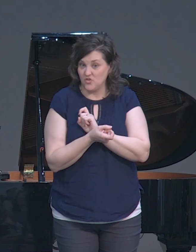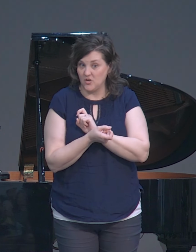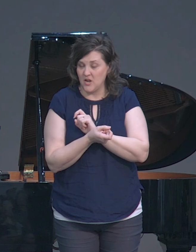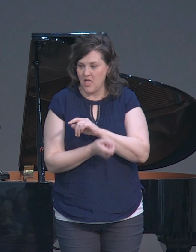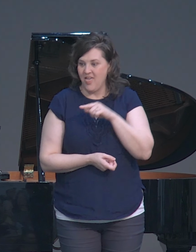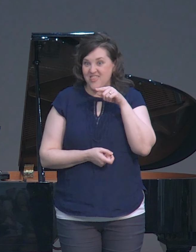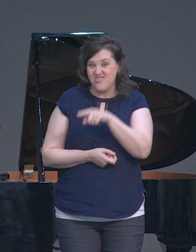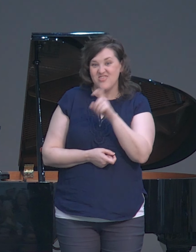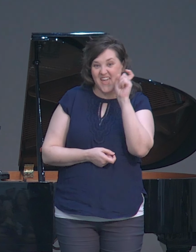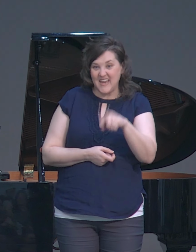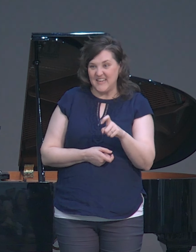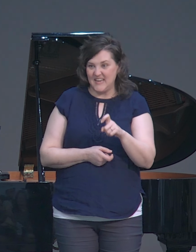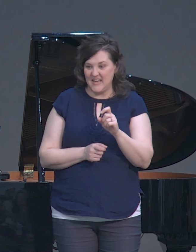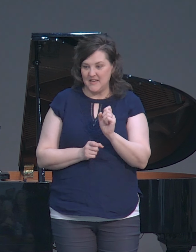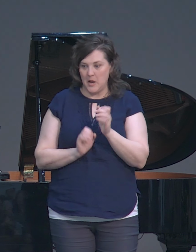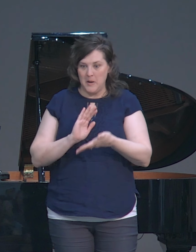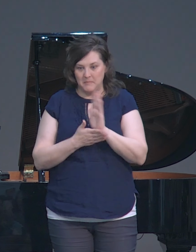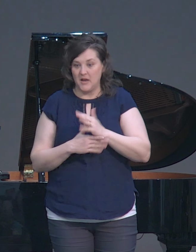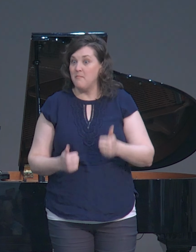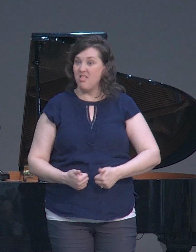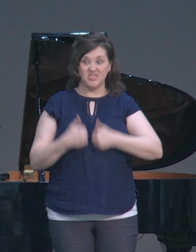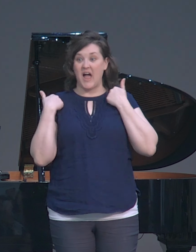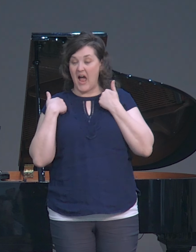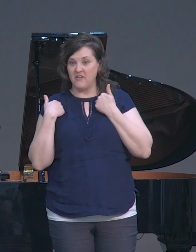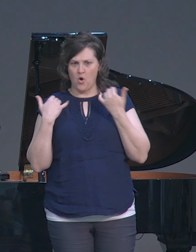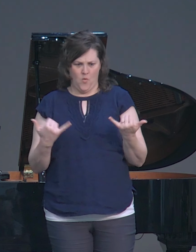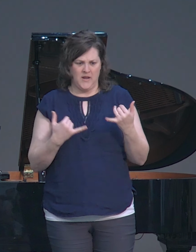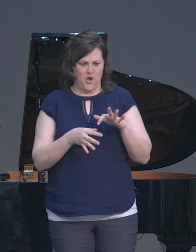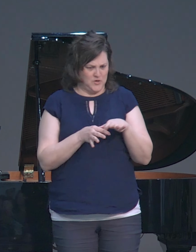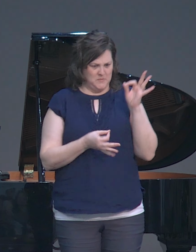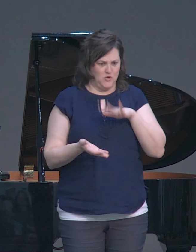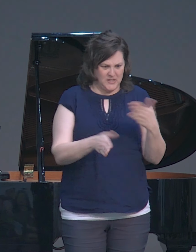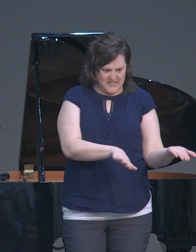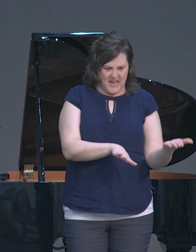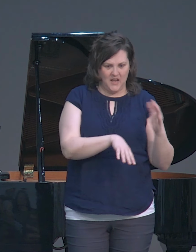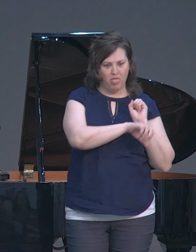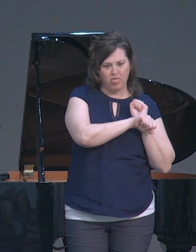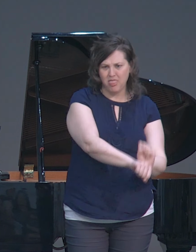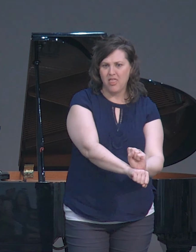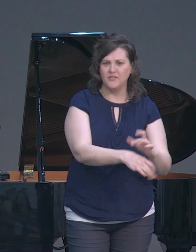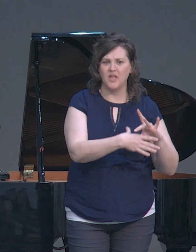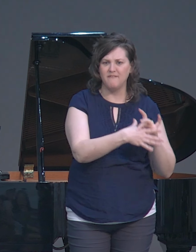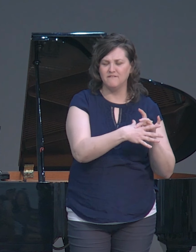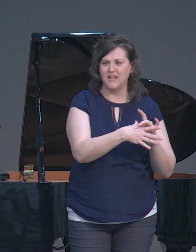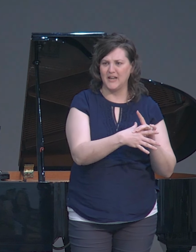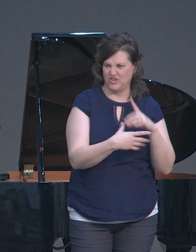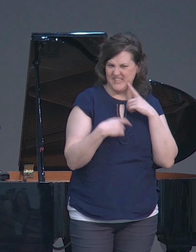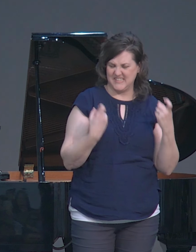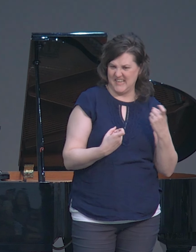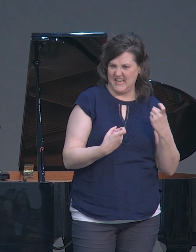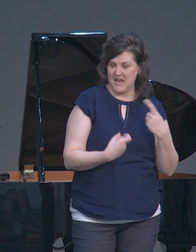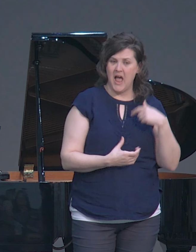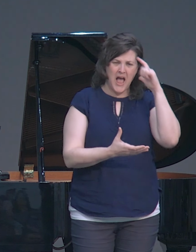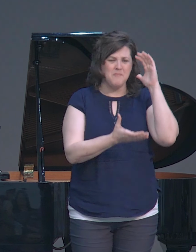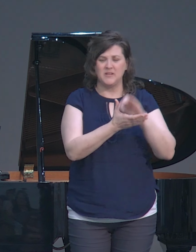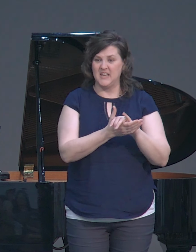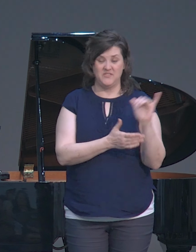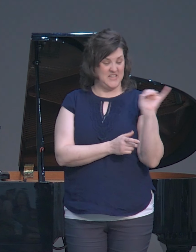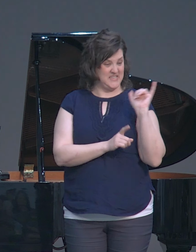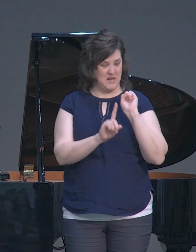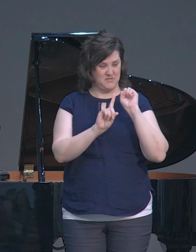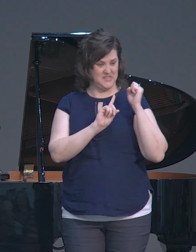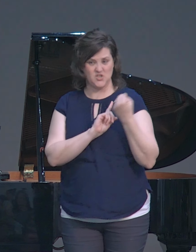They need to be made alive because they're spiritually dead and they're enslaved to the flesh. And you know, I believe this is the same kind of